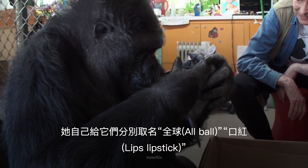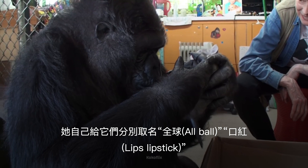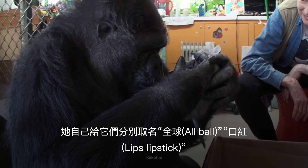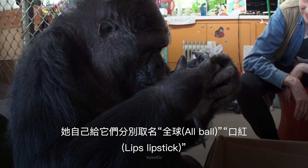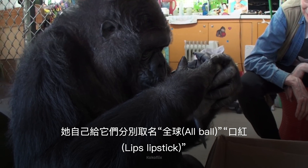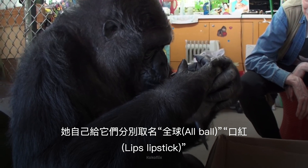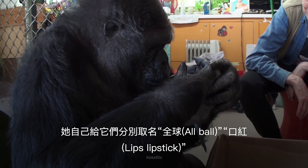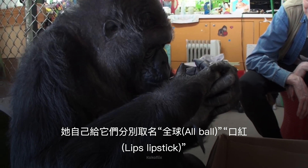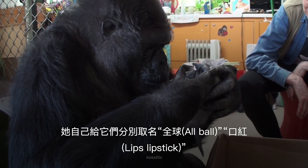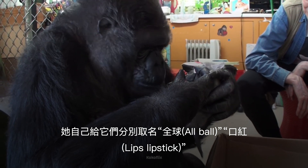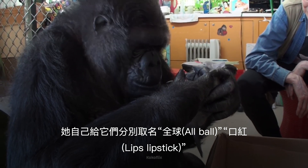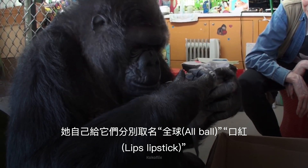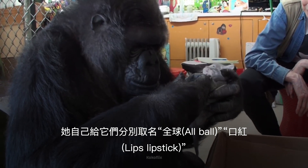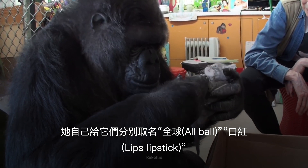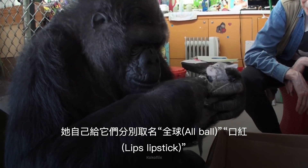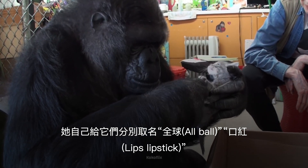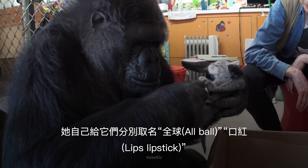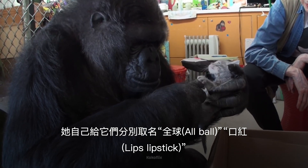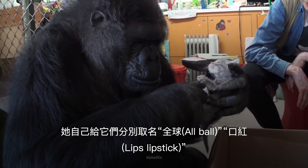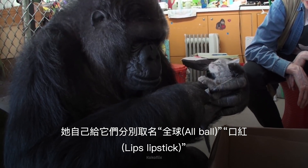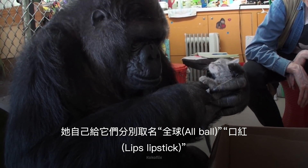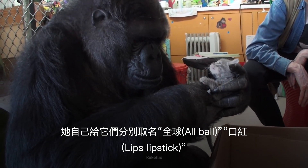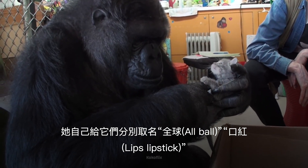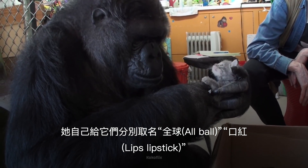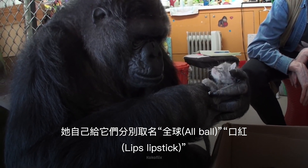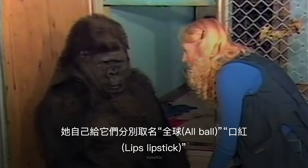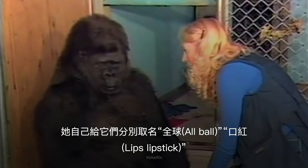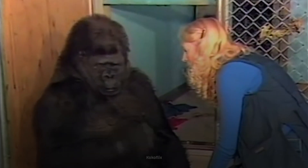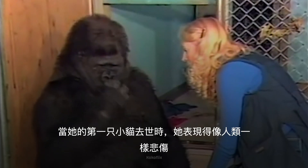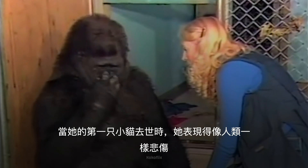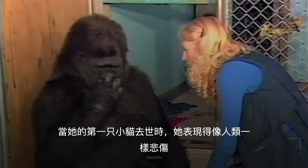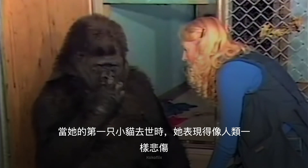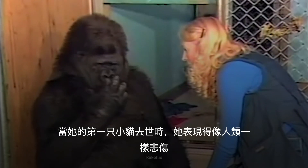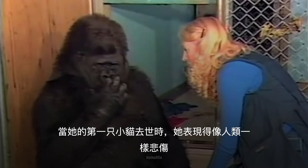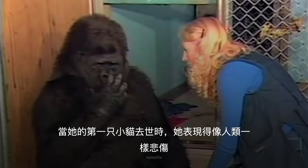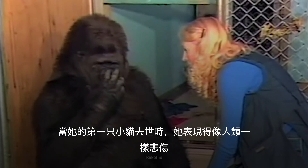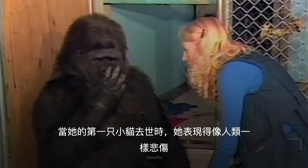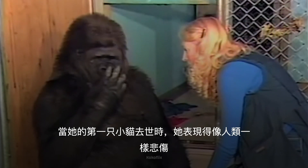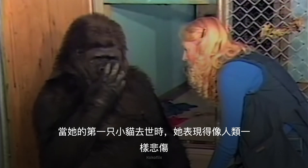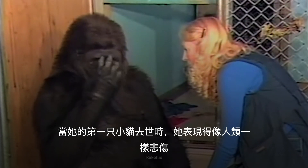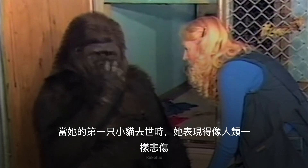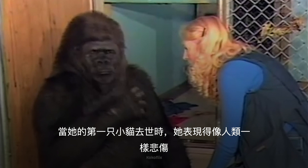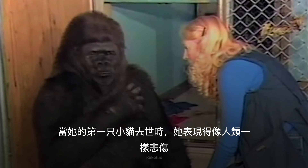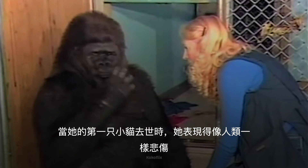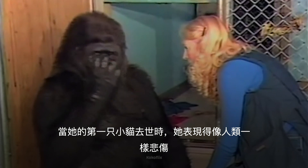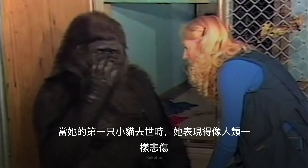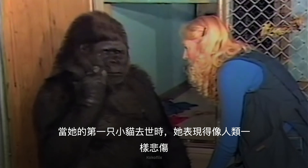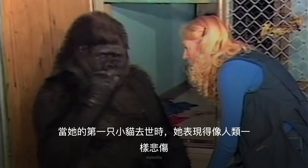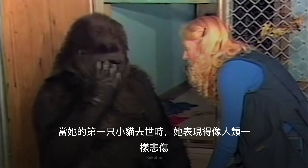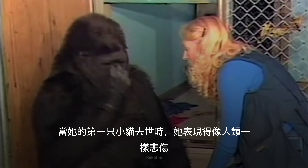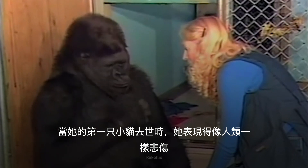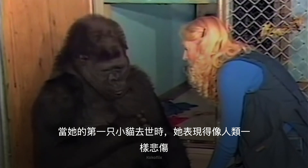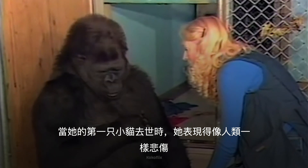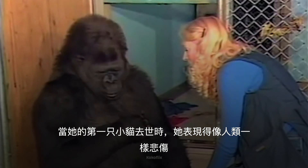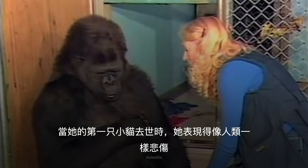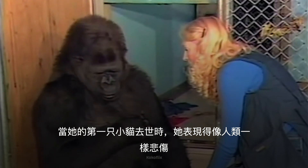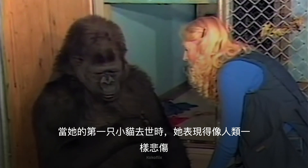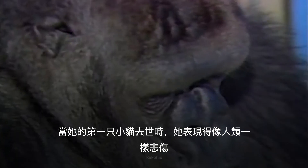herself, from All Ball to Lips Lipstick. When her first kitten passed away, she demonstrated human-like mourning as